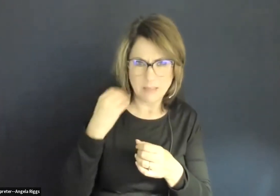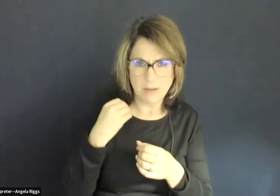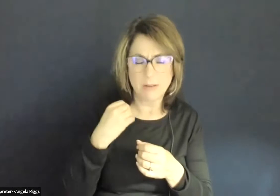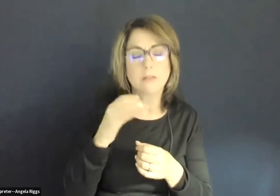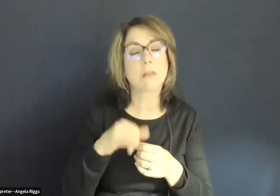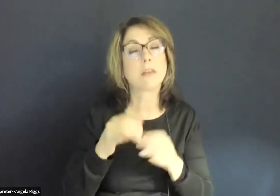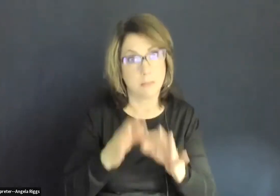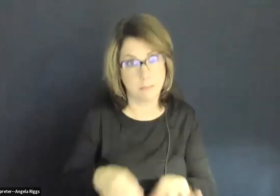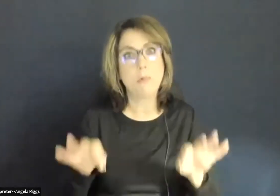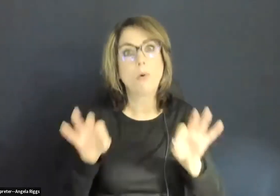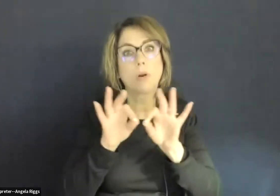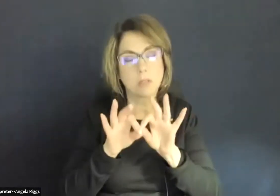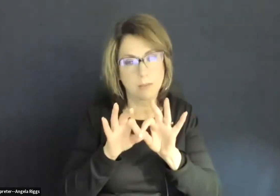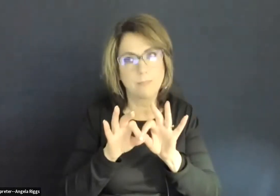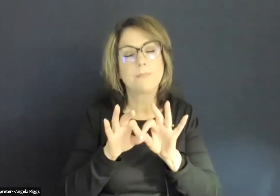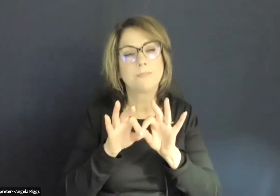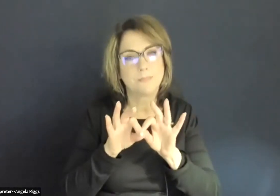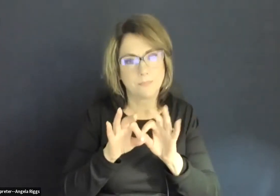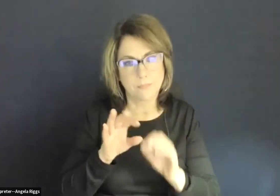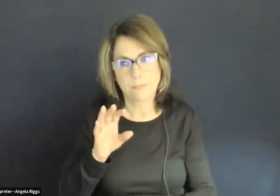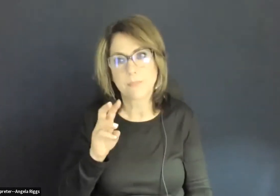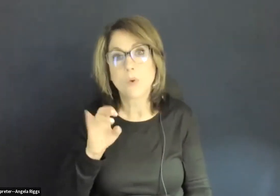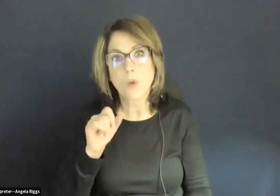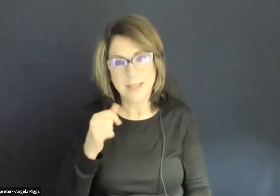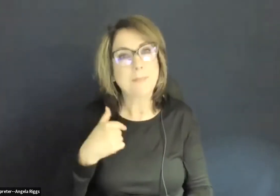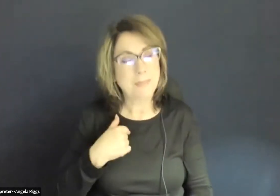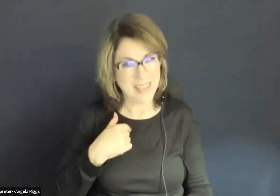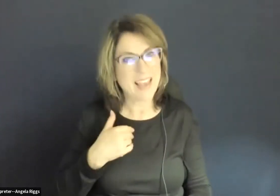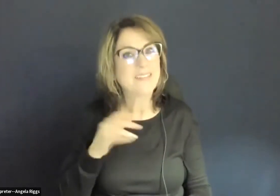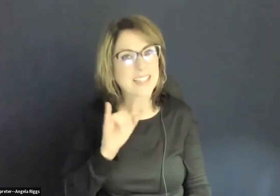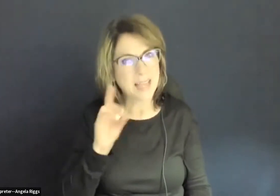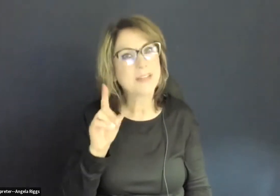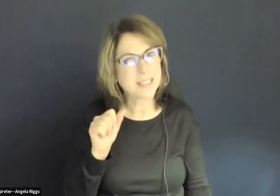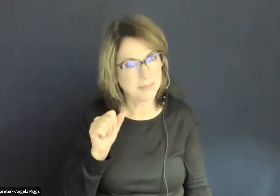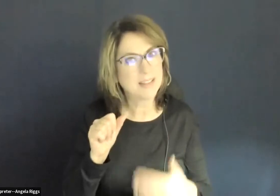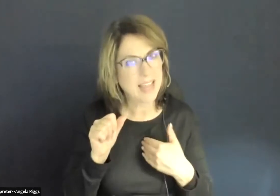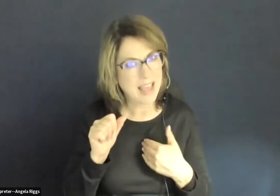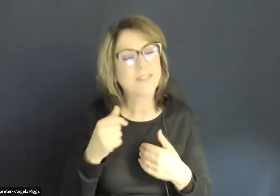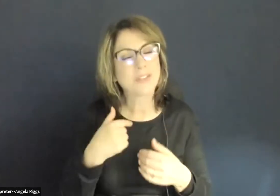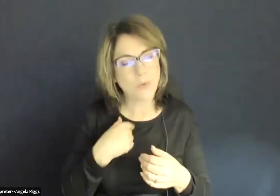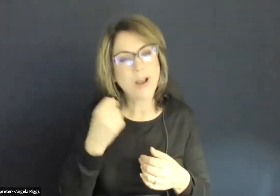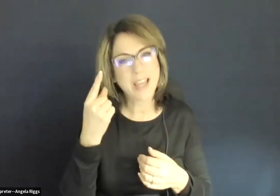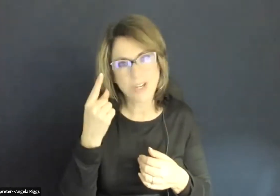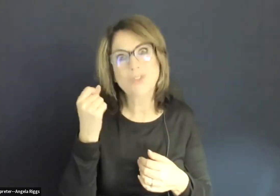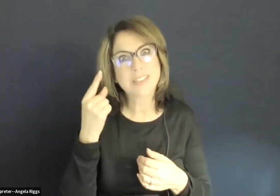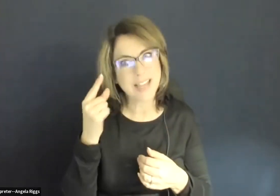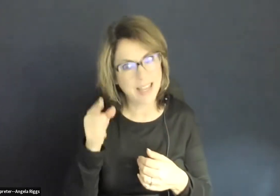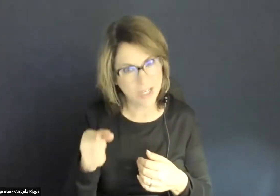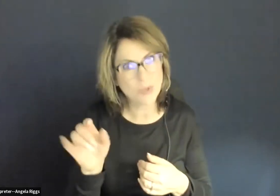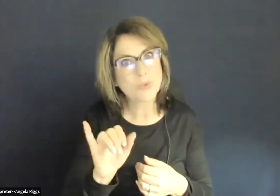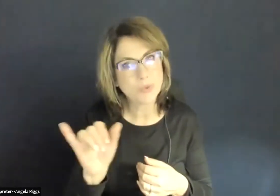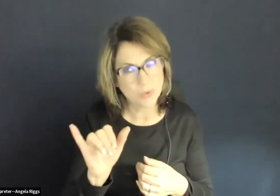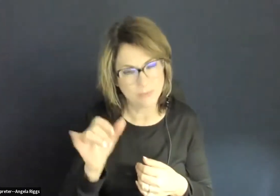important. I too share that disability, so I can say I understand you as well.